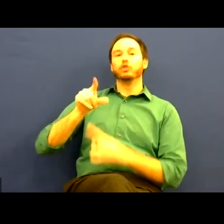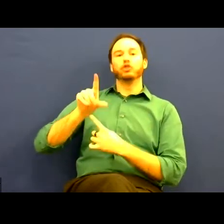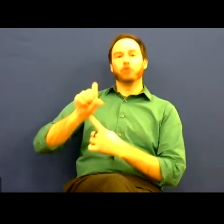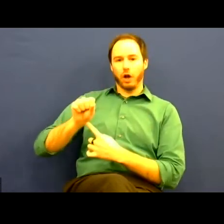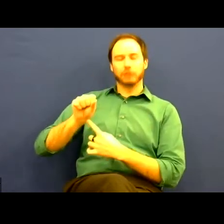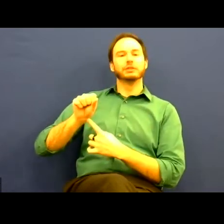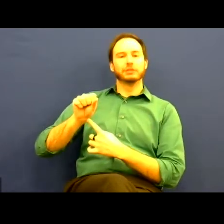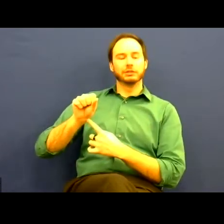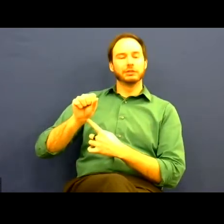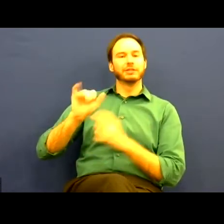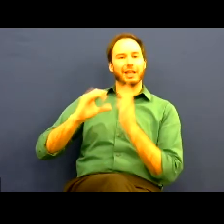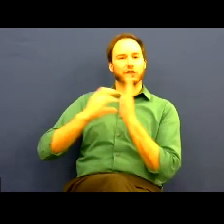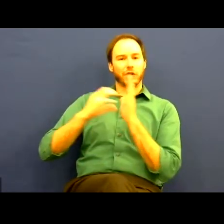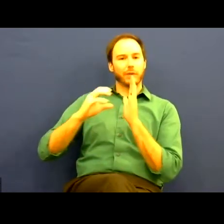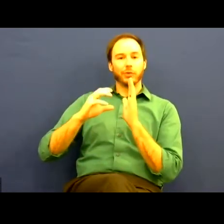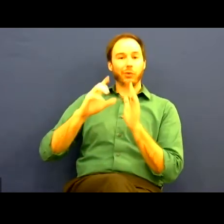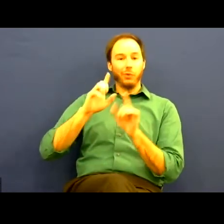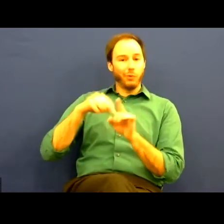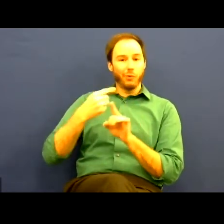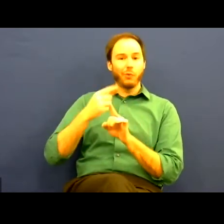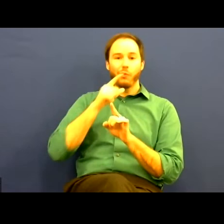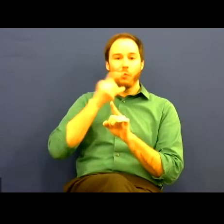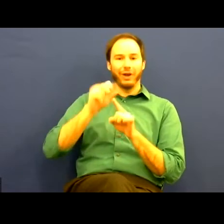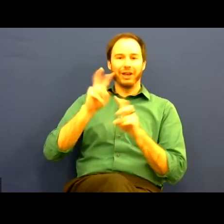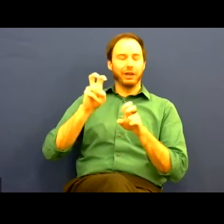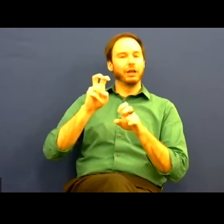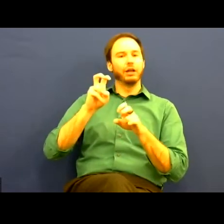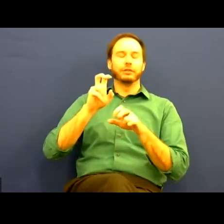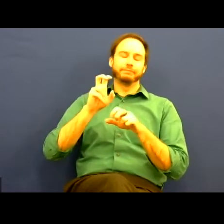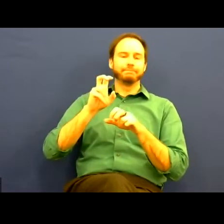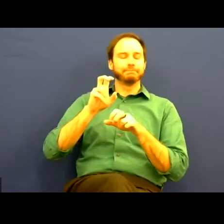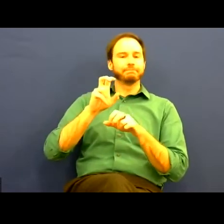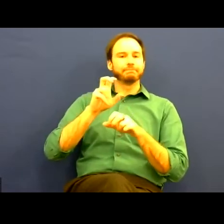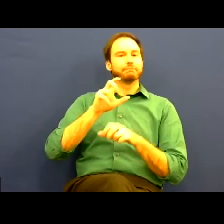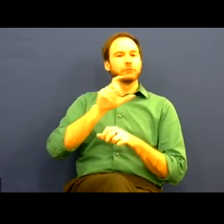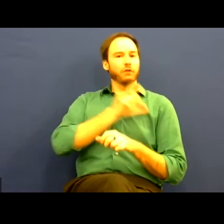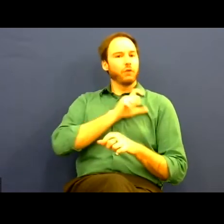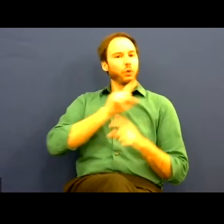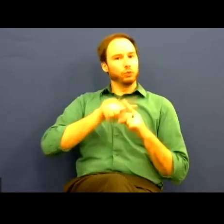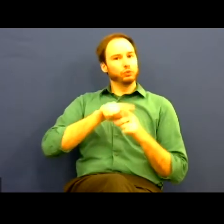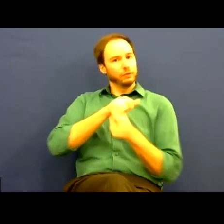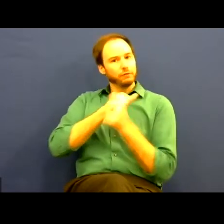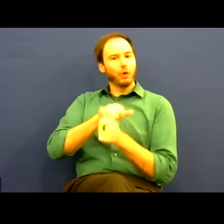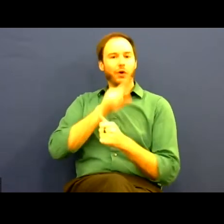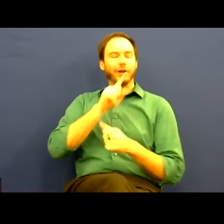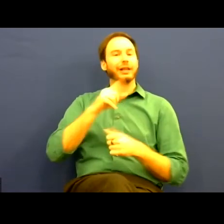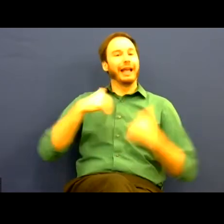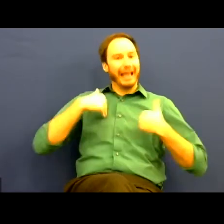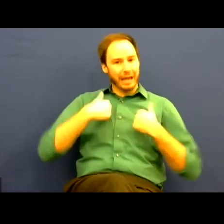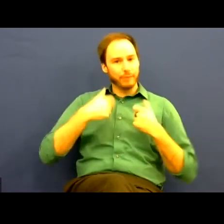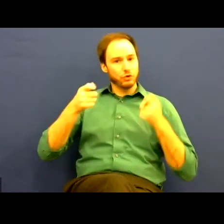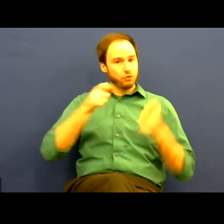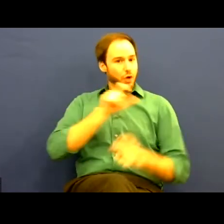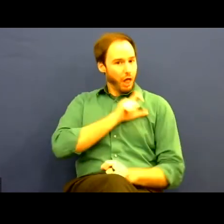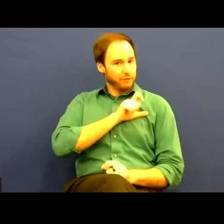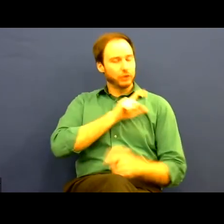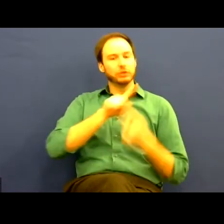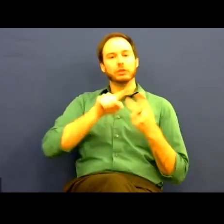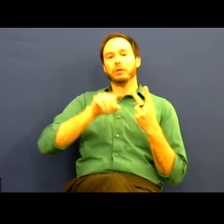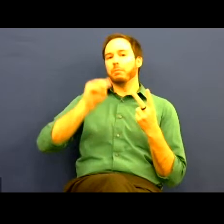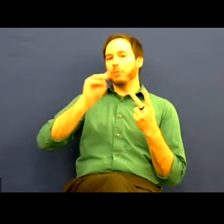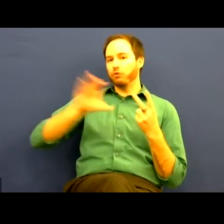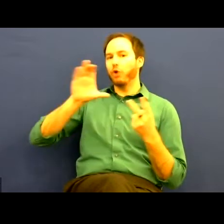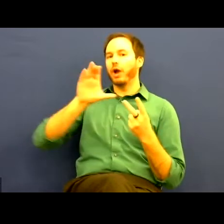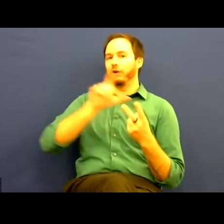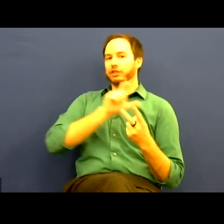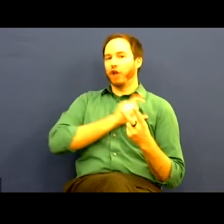chapter, basically the only people who can enforce the chapter are an animal control officer and Monroe County